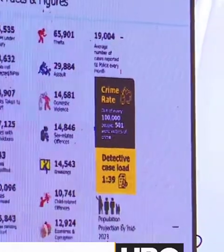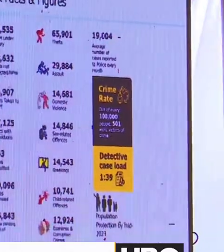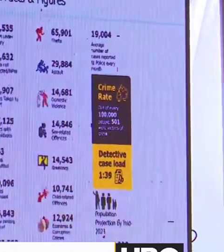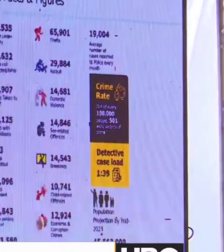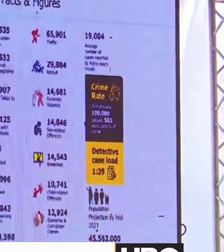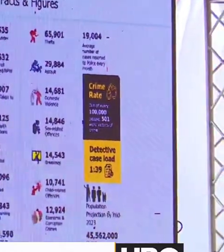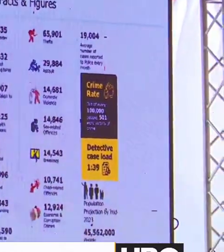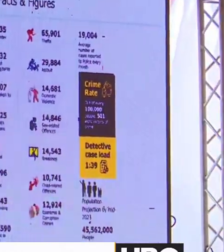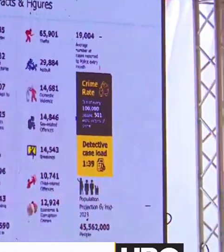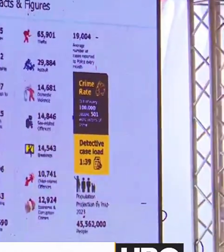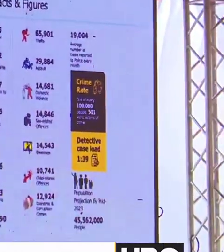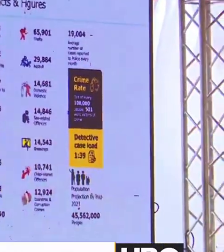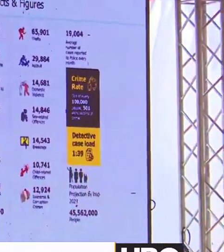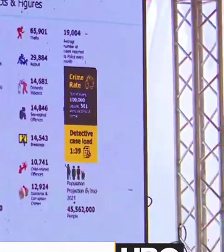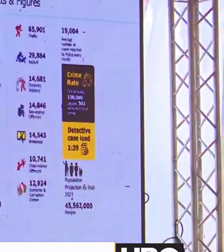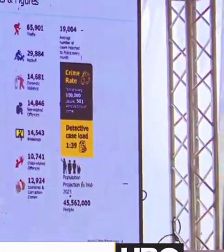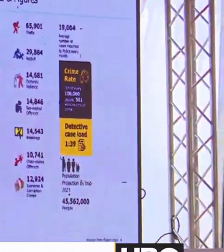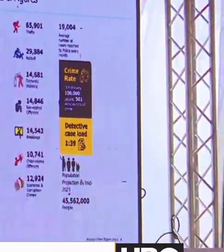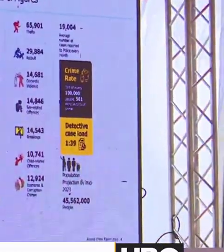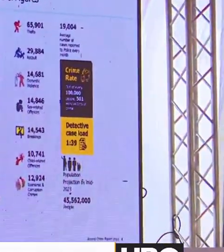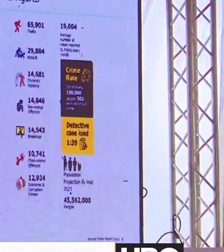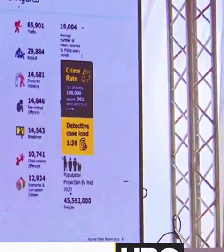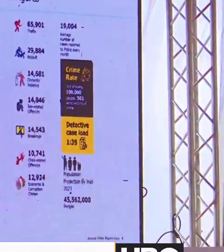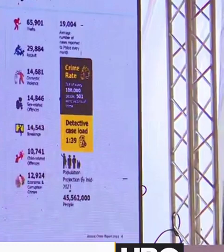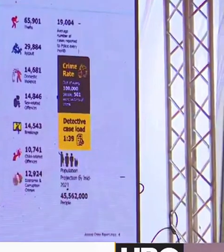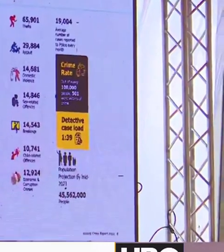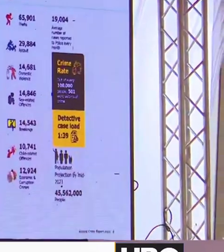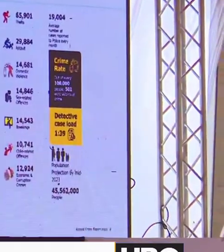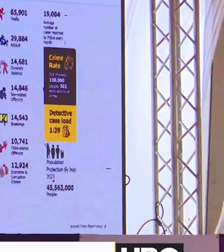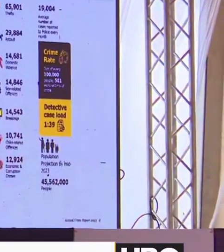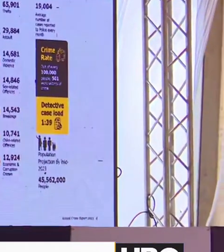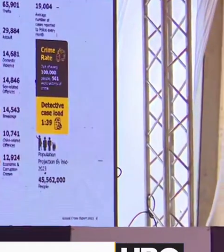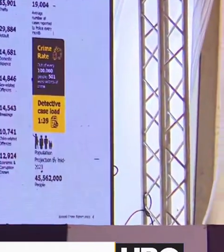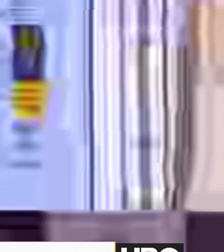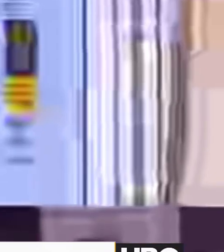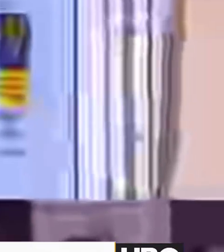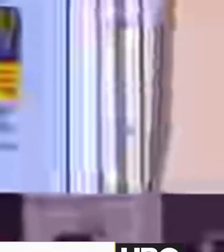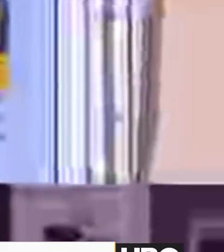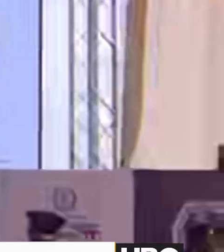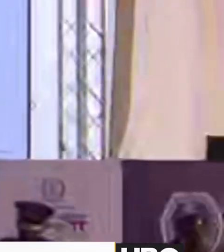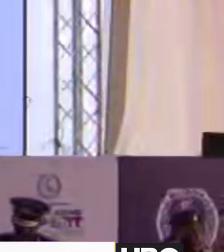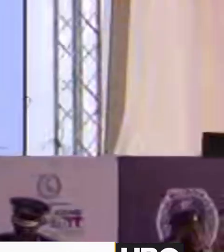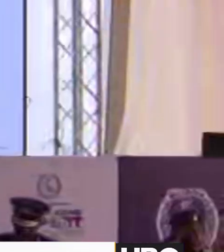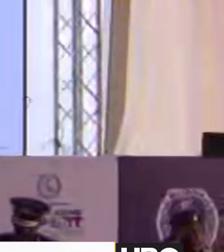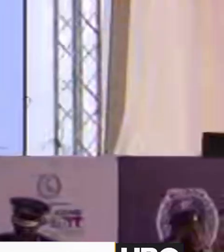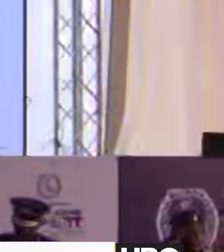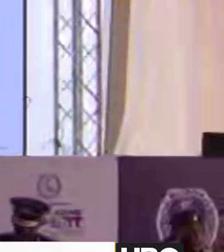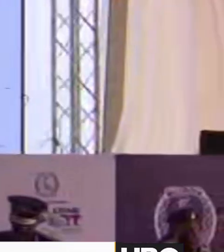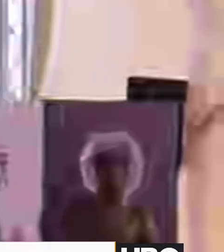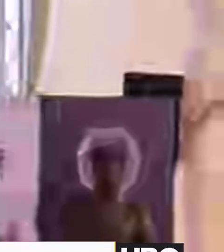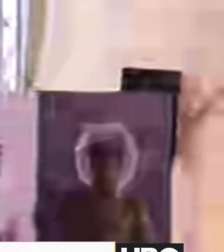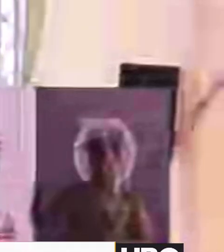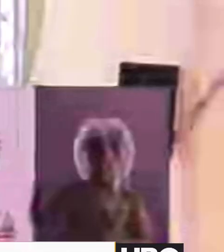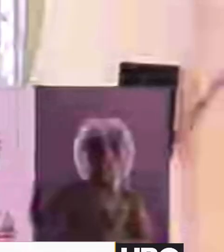123,590 which are in the system. It's between police and DPP. In